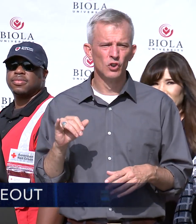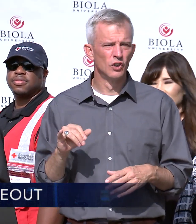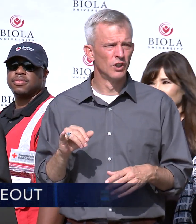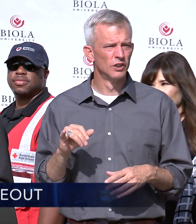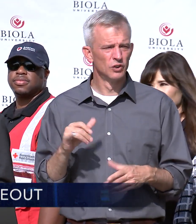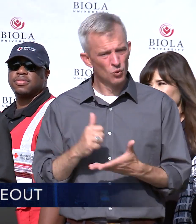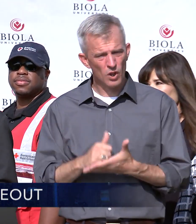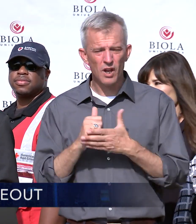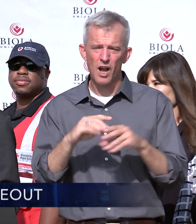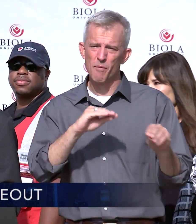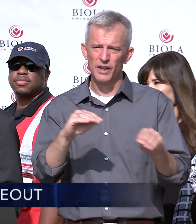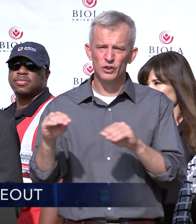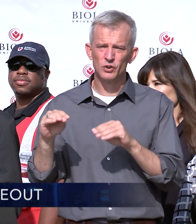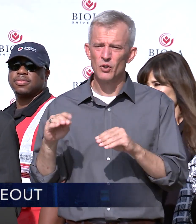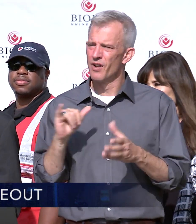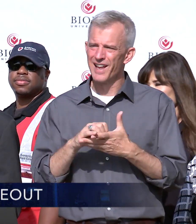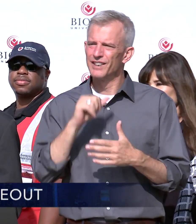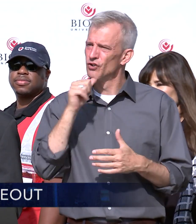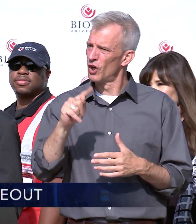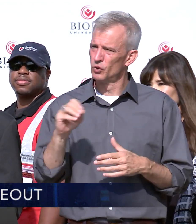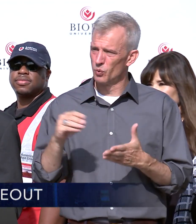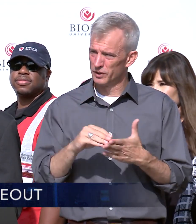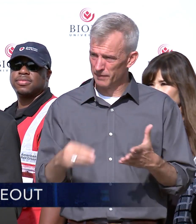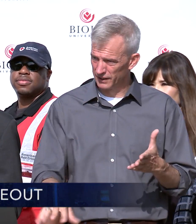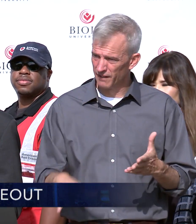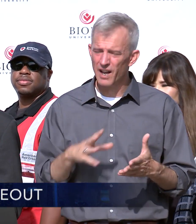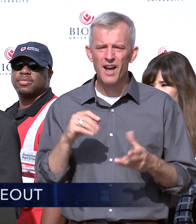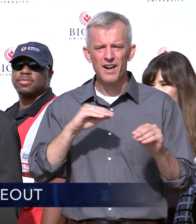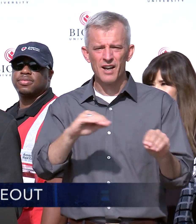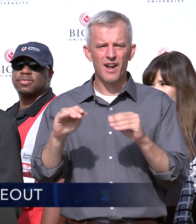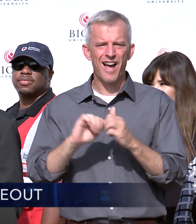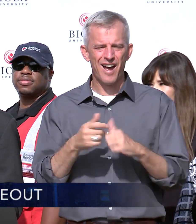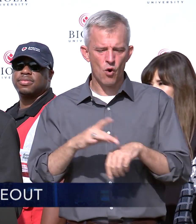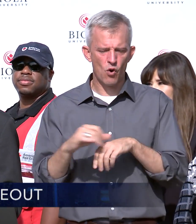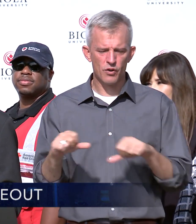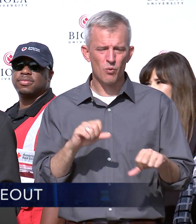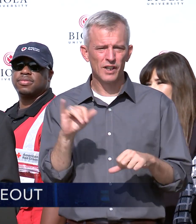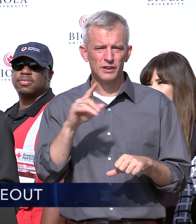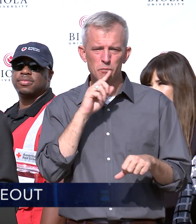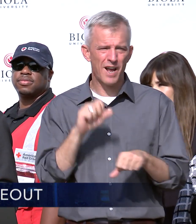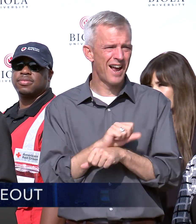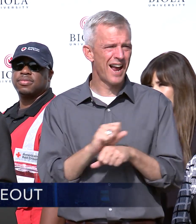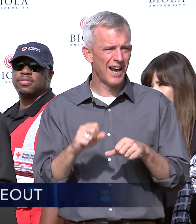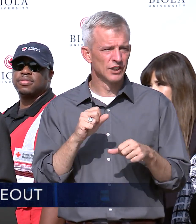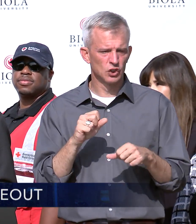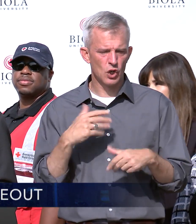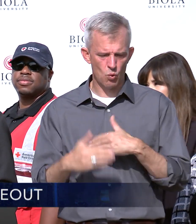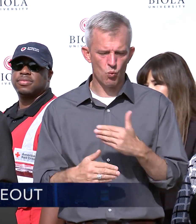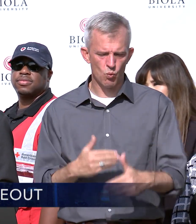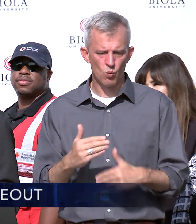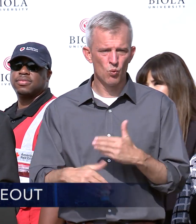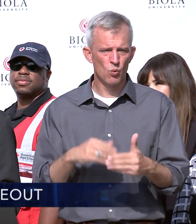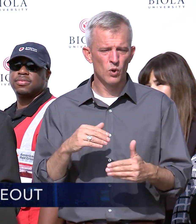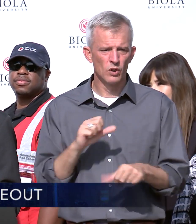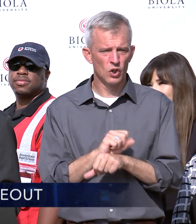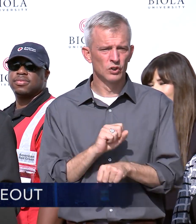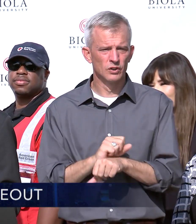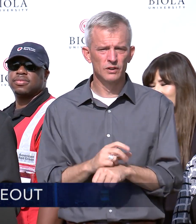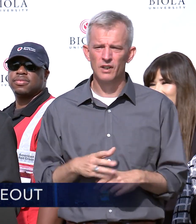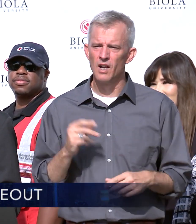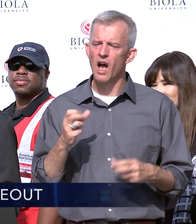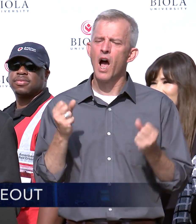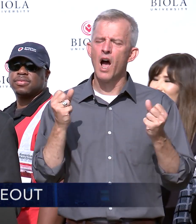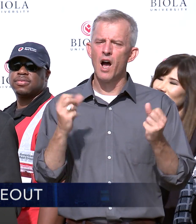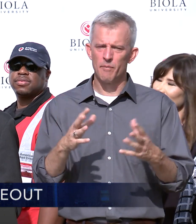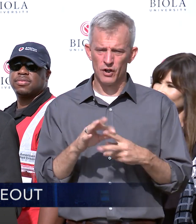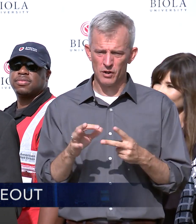help educate you otherwise about how earthquake insurance really works, the number of options that you have available to you, and most importantly,